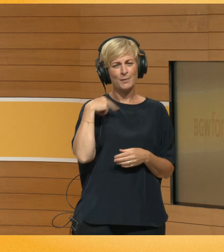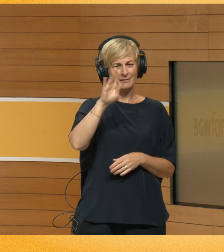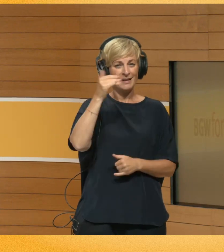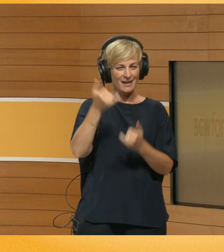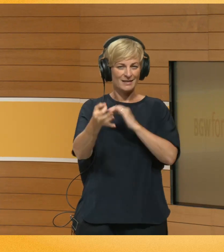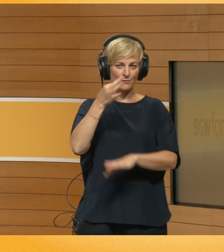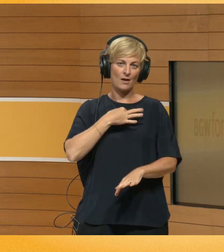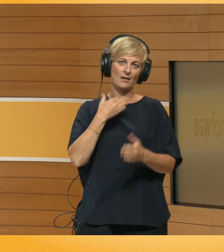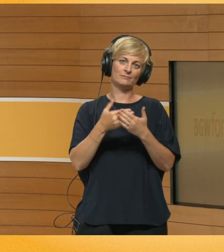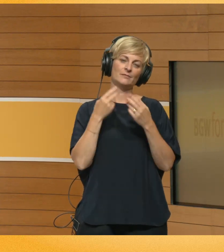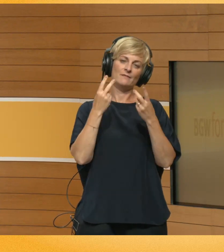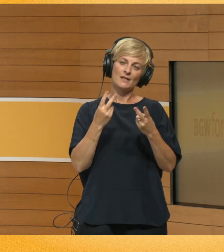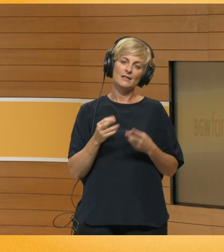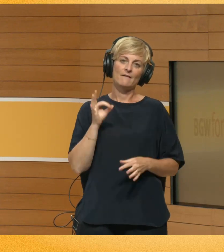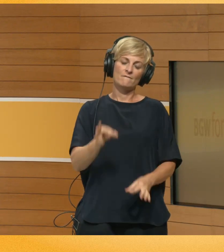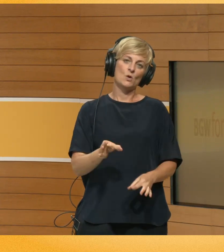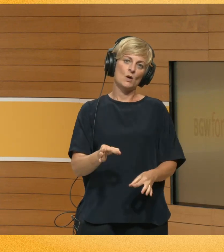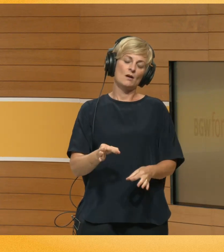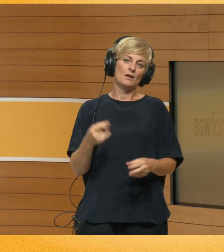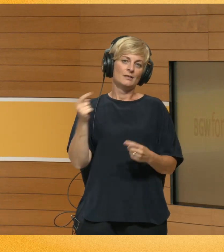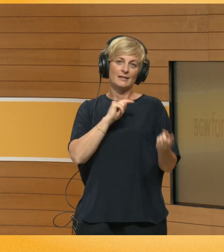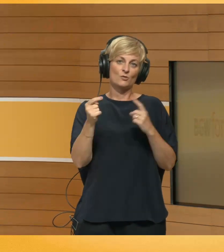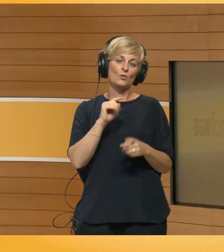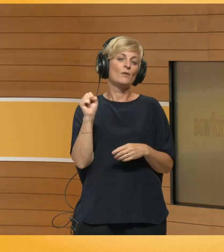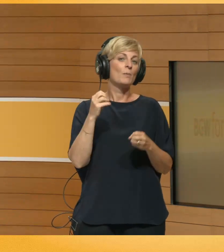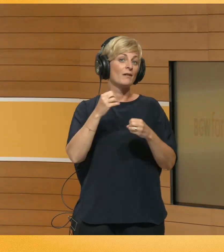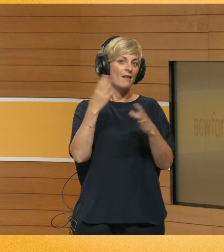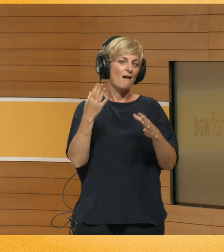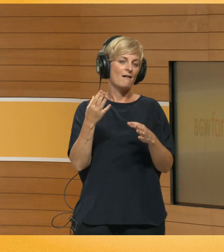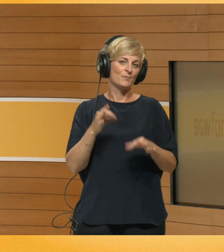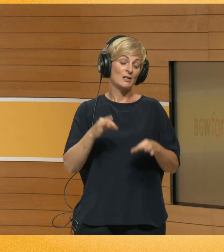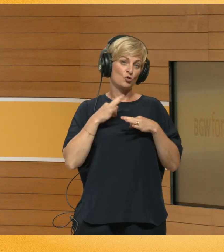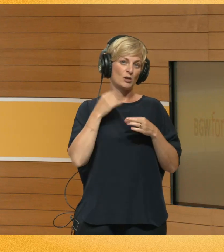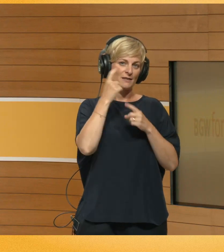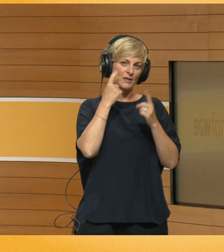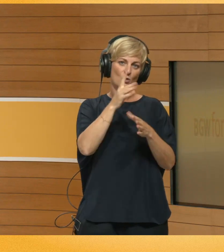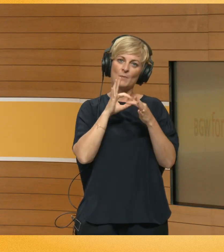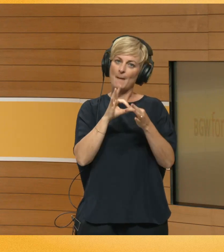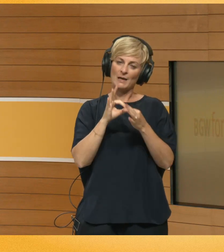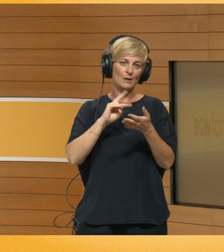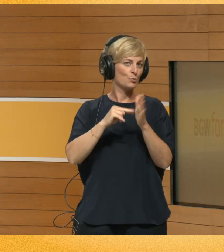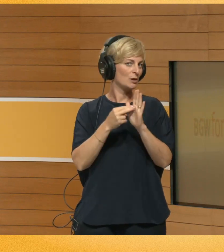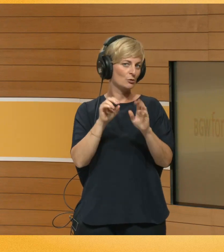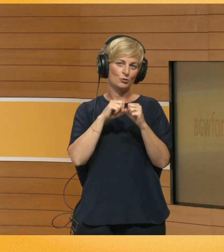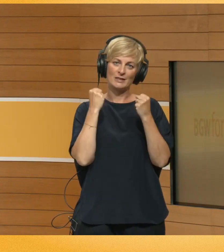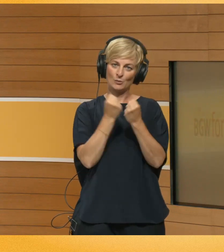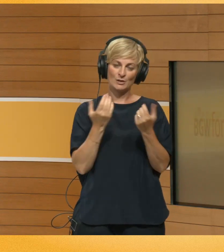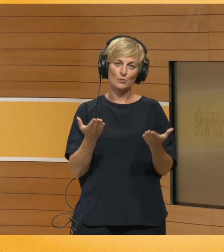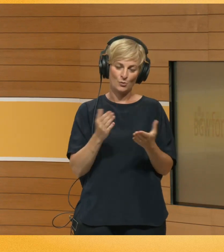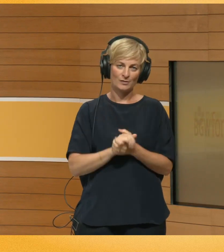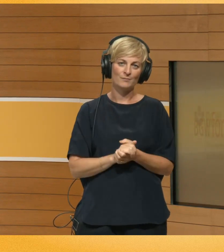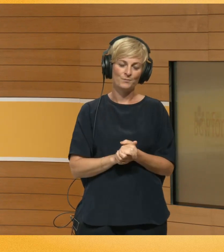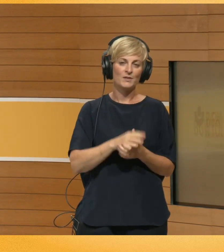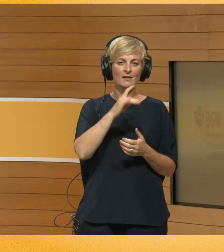definitely political. Daniel gave an example there of the complexity of arranging